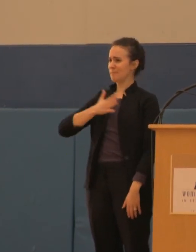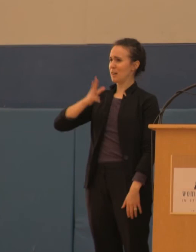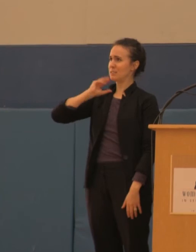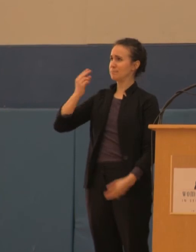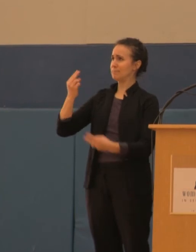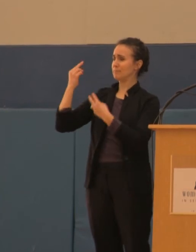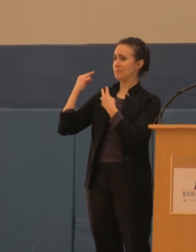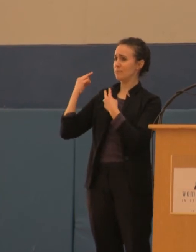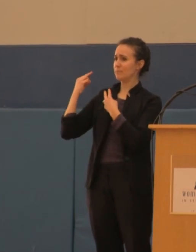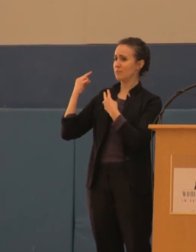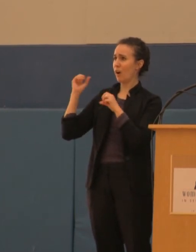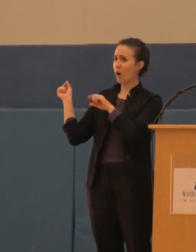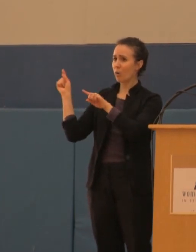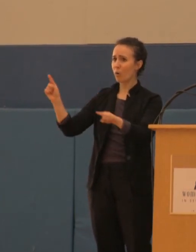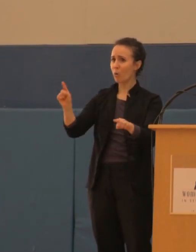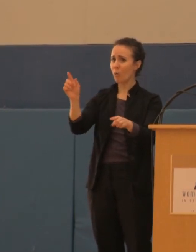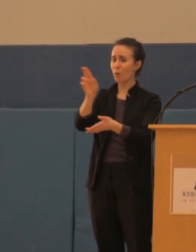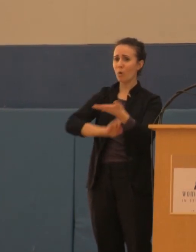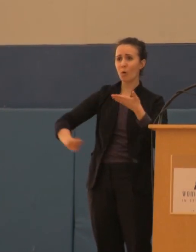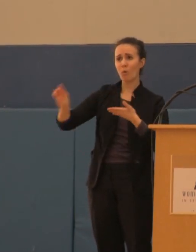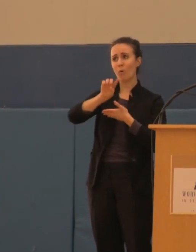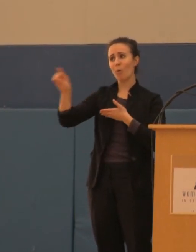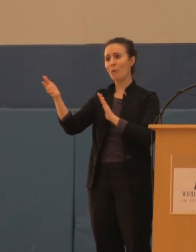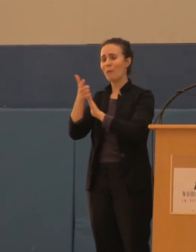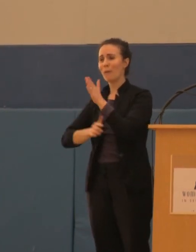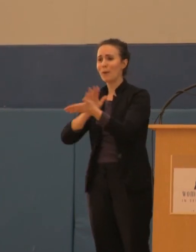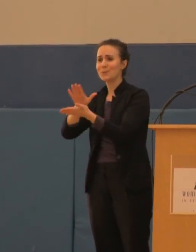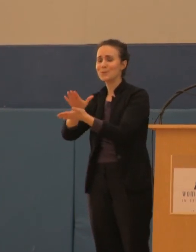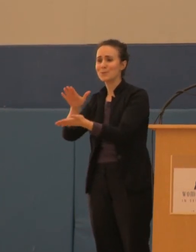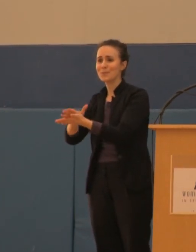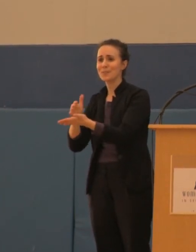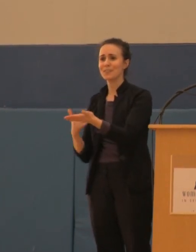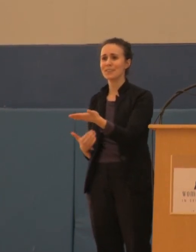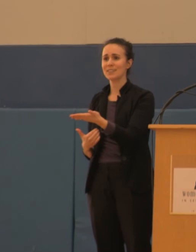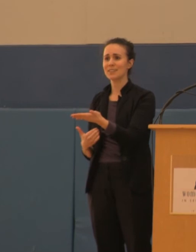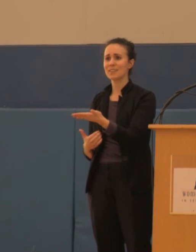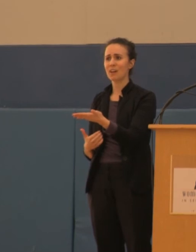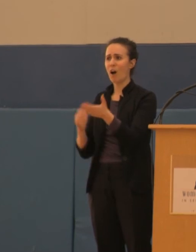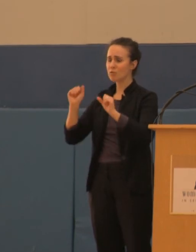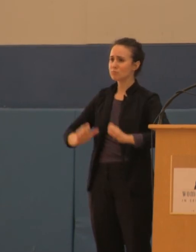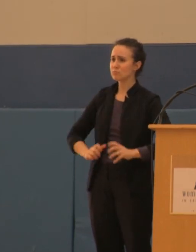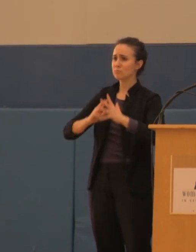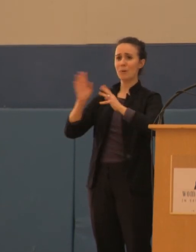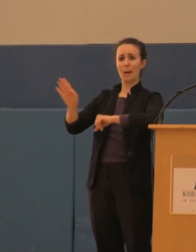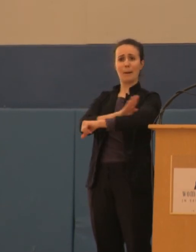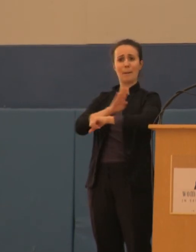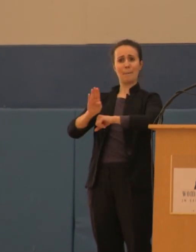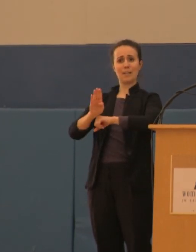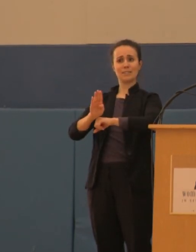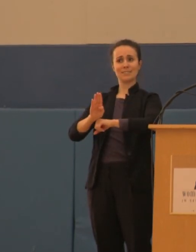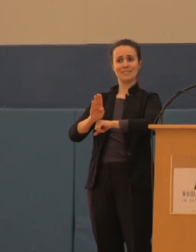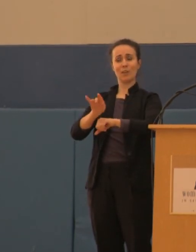able to attend a university and go to law school. I was able to start a business as well as a law